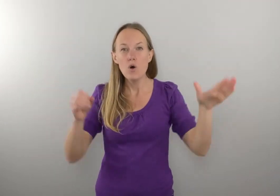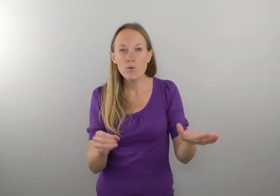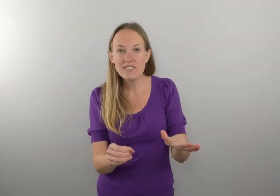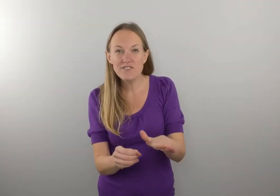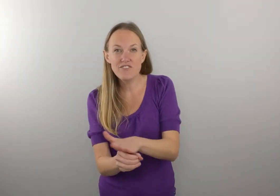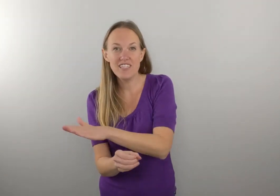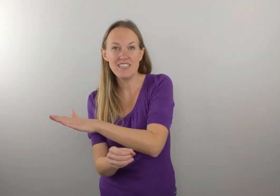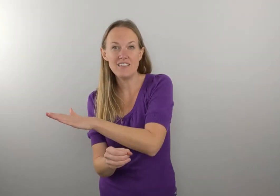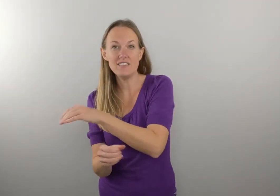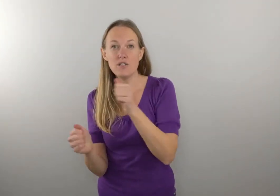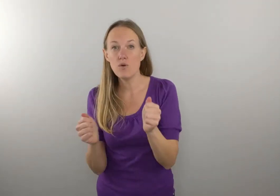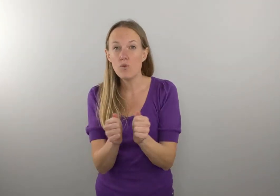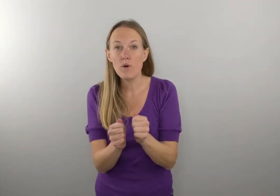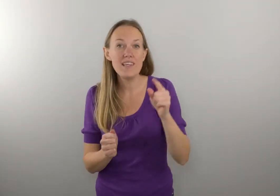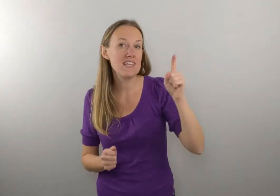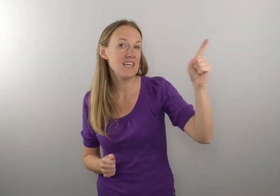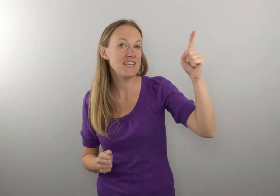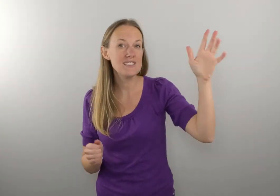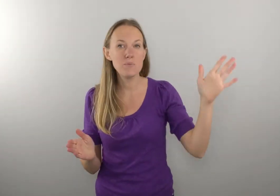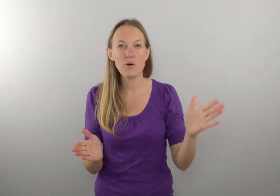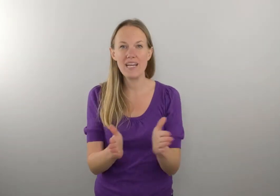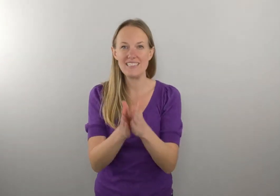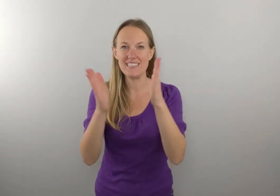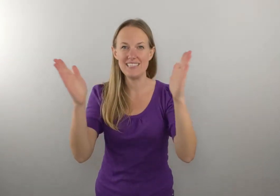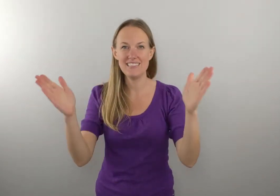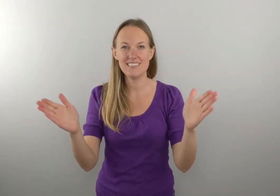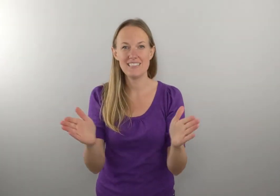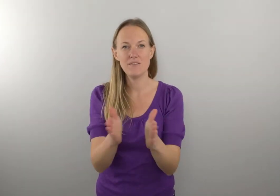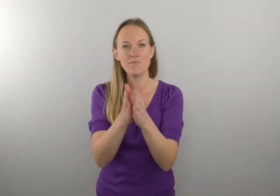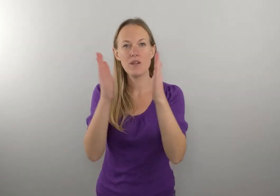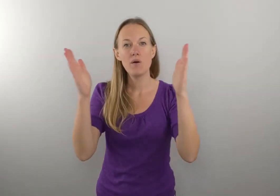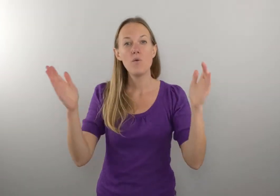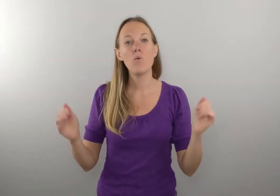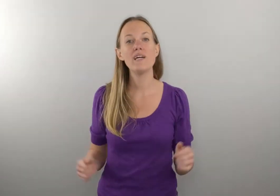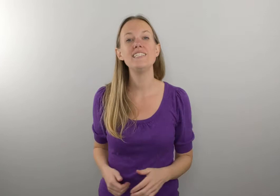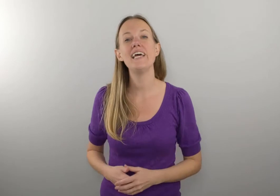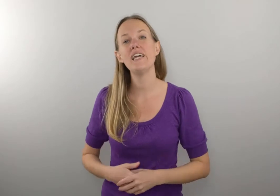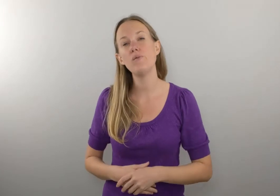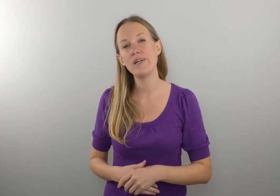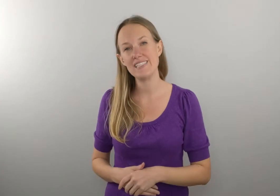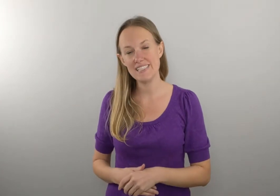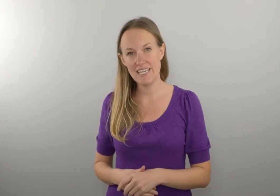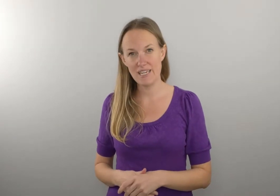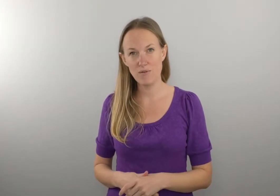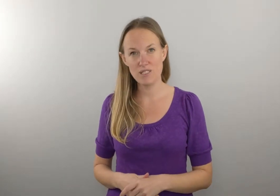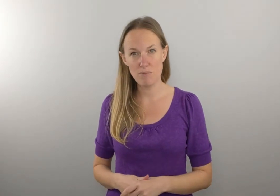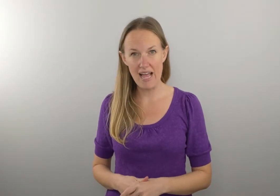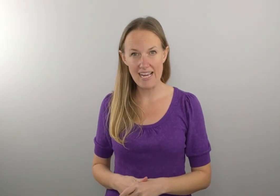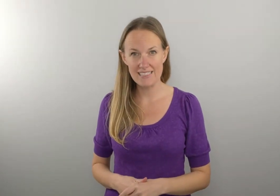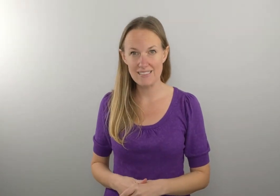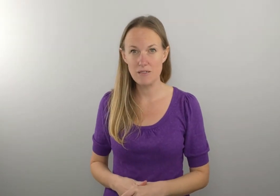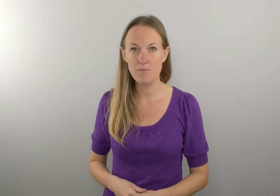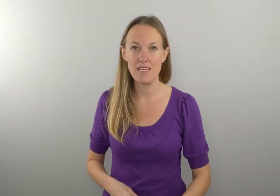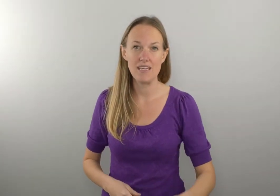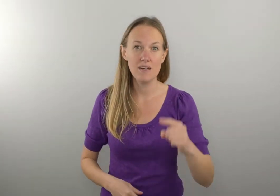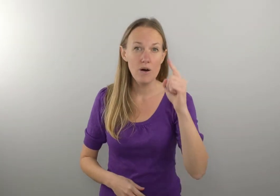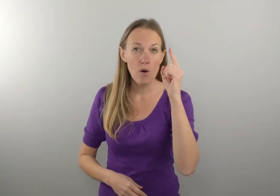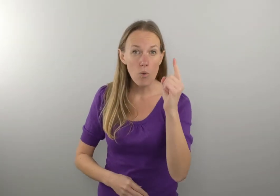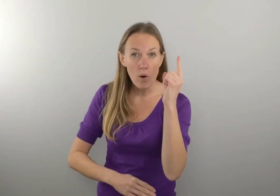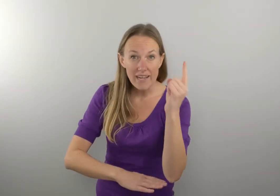was filled with his praises. One day when sin was black as could be.